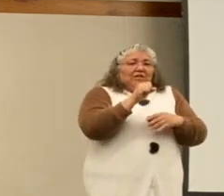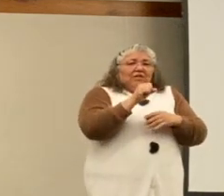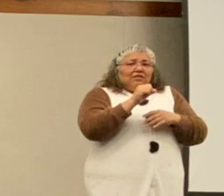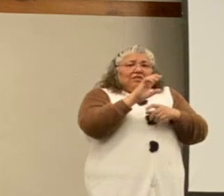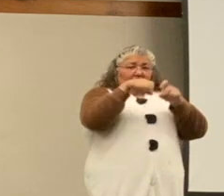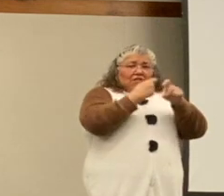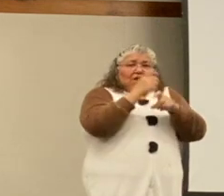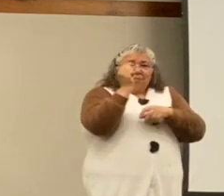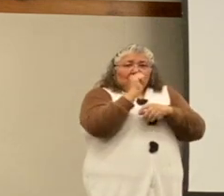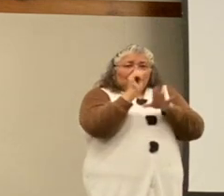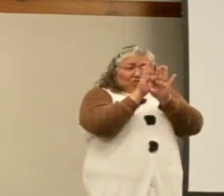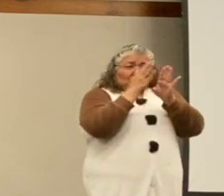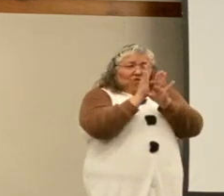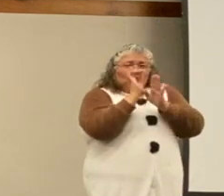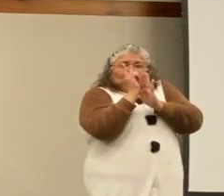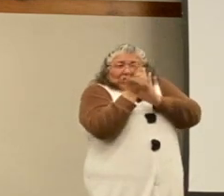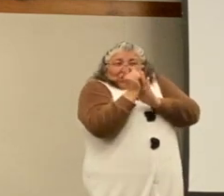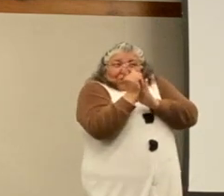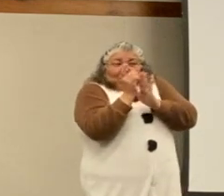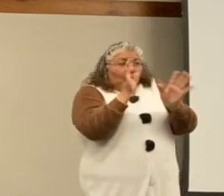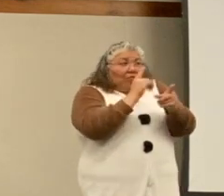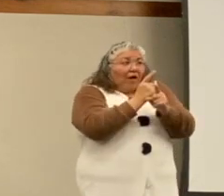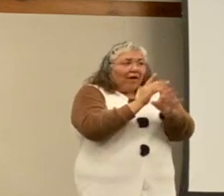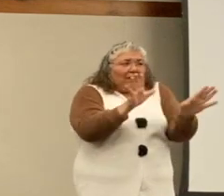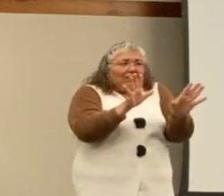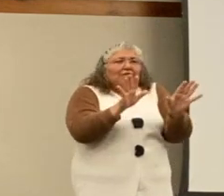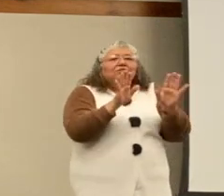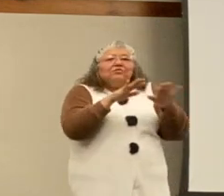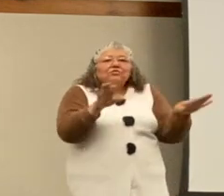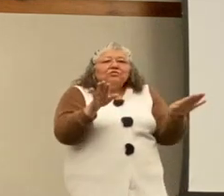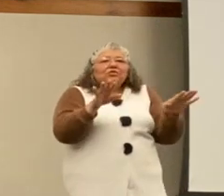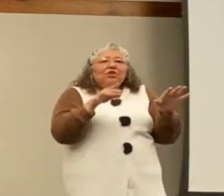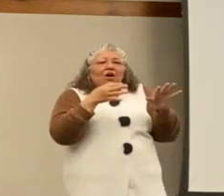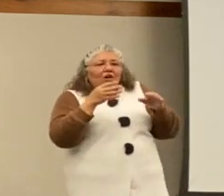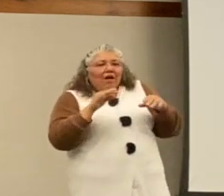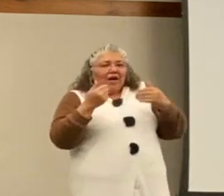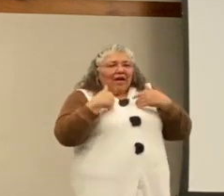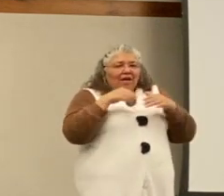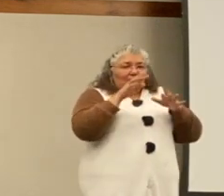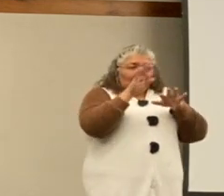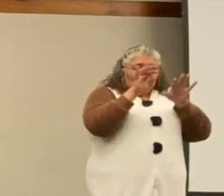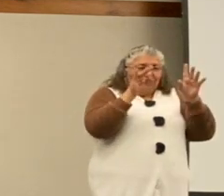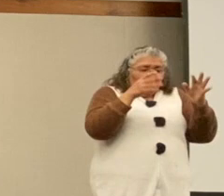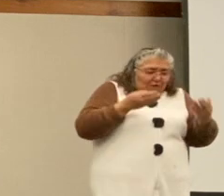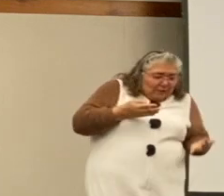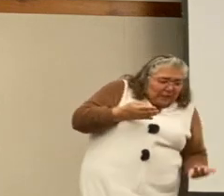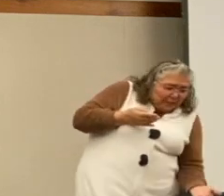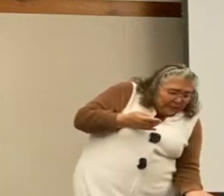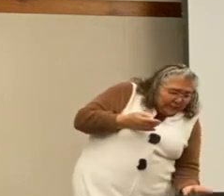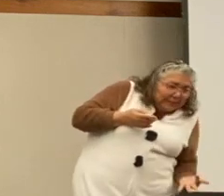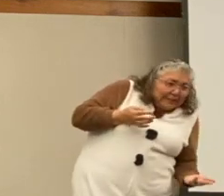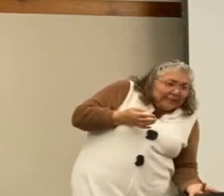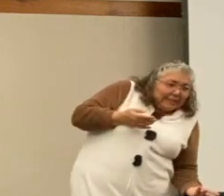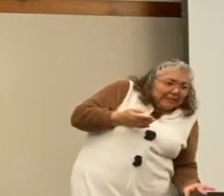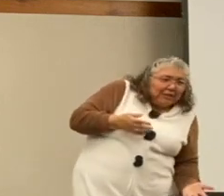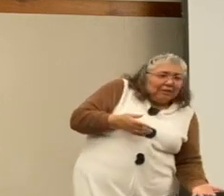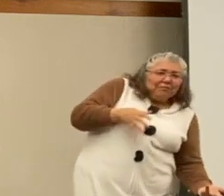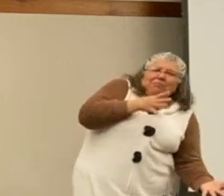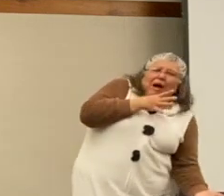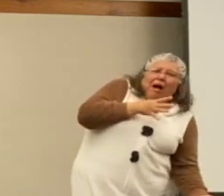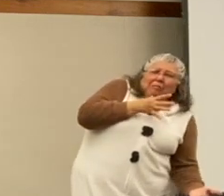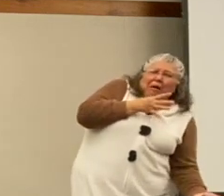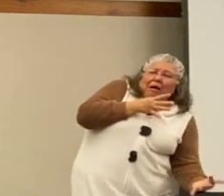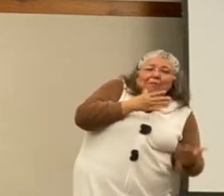bathroom door for just a moment, right? As kids are sneaking their fingers underneath the bottom of the door. Maybe it's